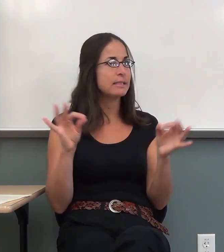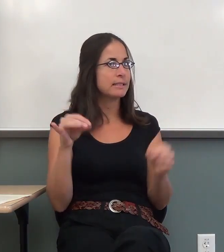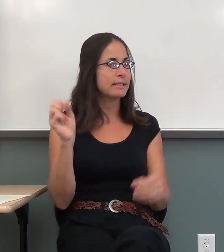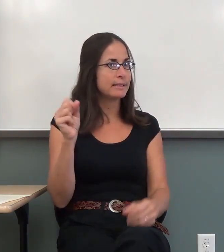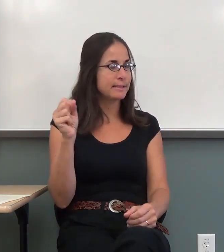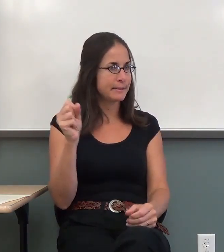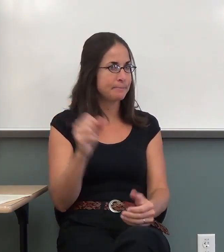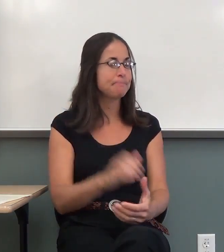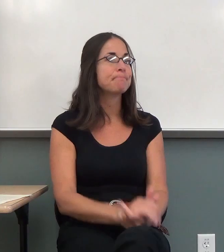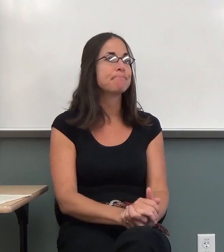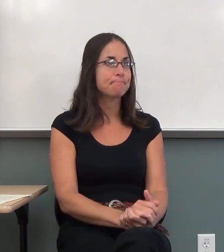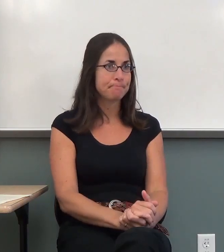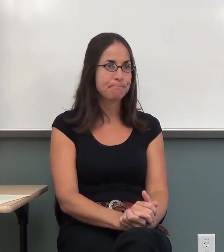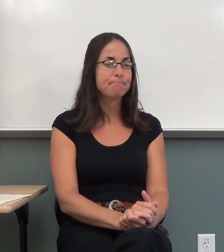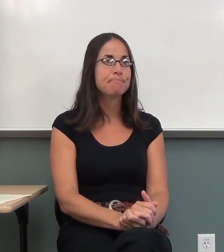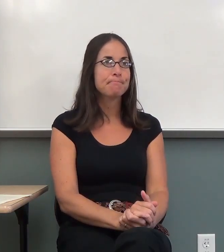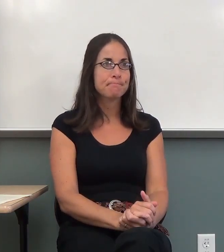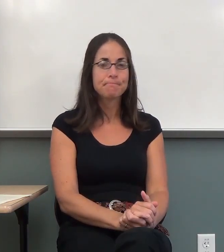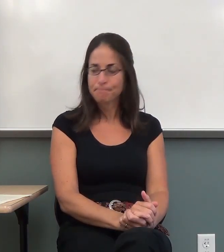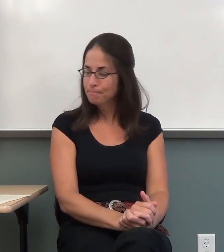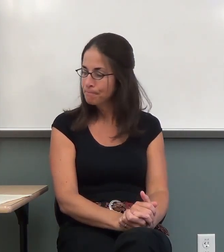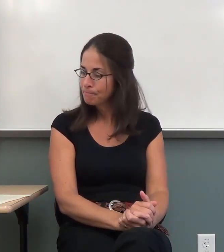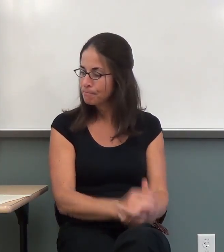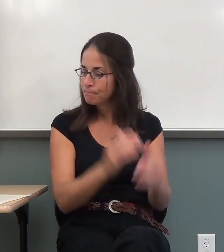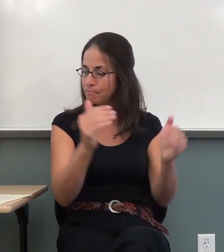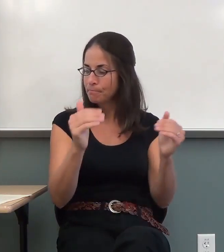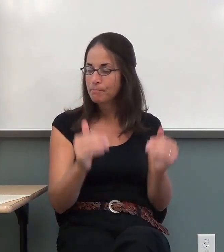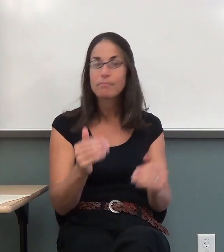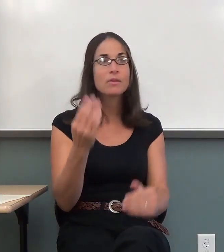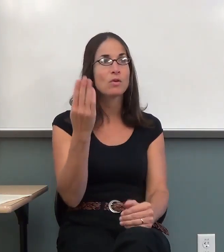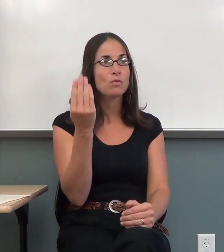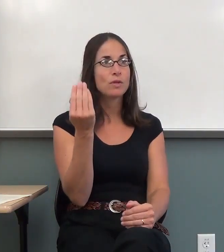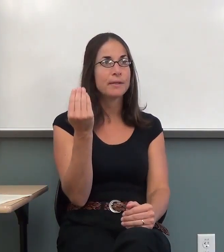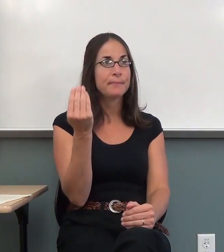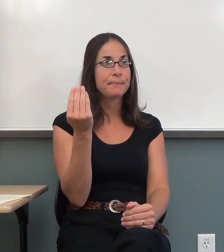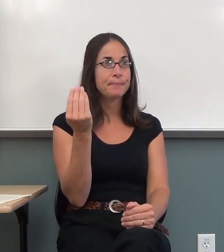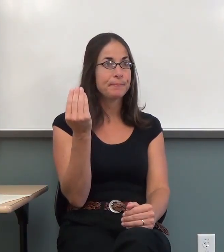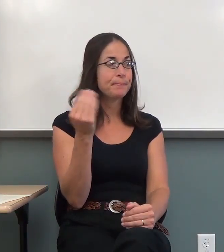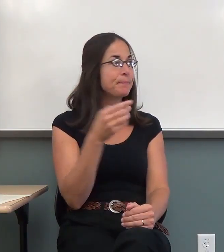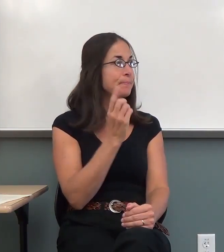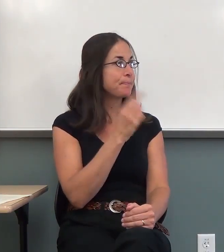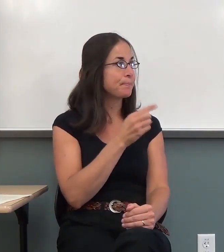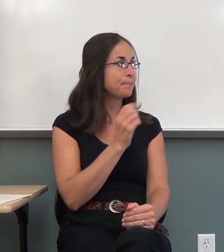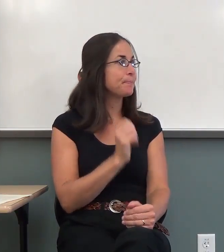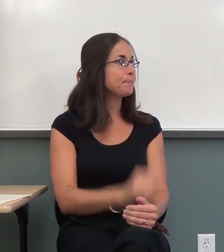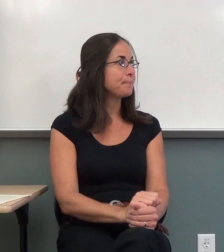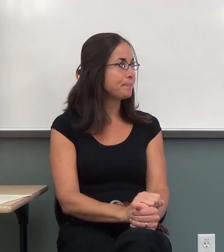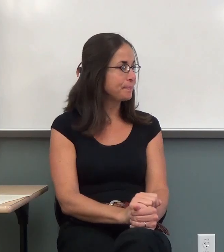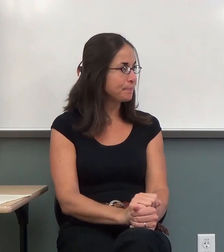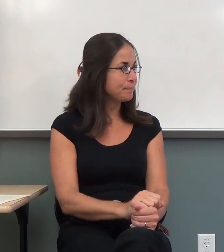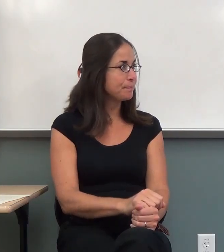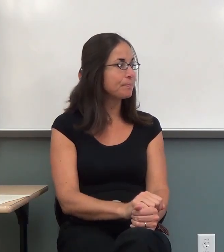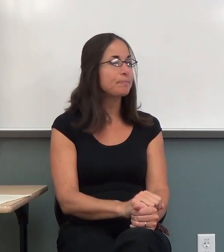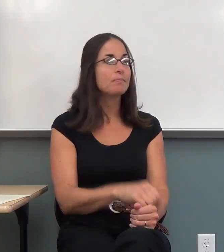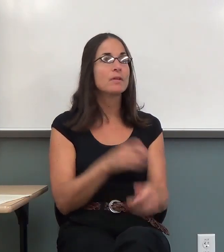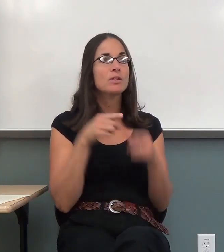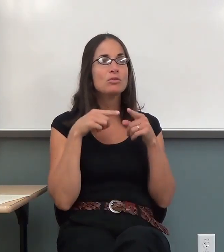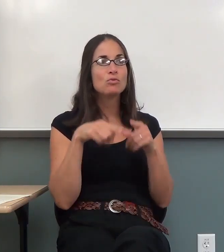well. Nicely done, Joseph. And how about number 14? Go ahead, Mike. During the trip to the hotel,